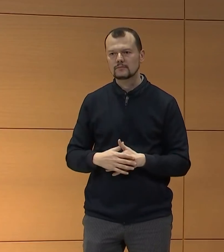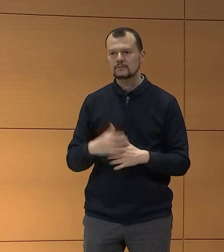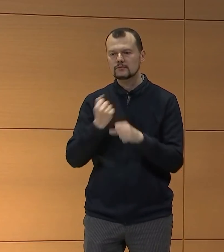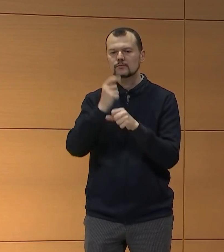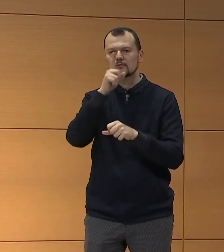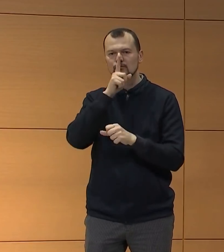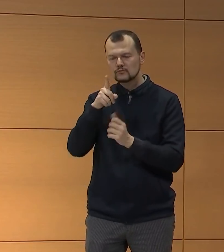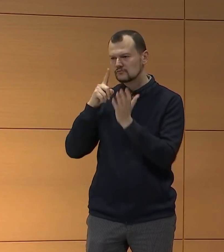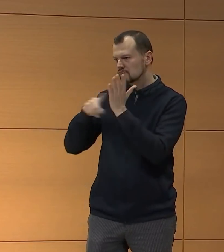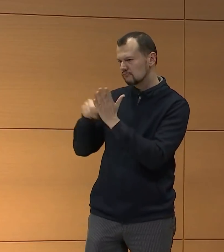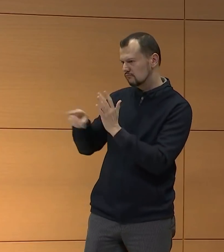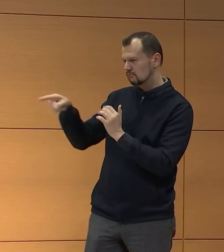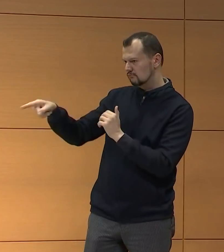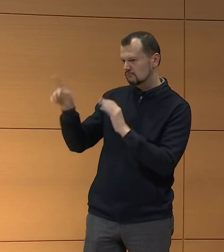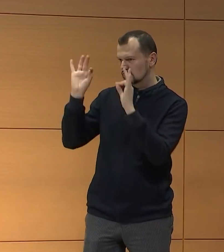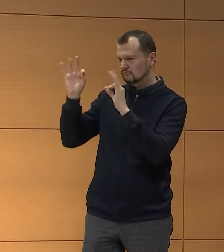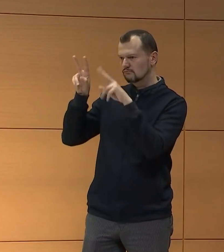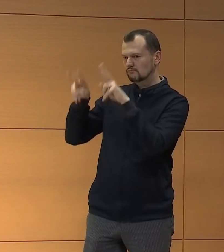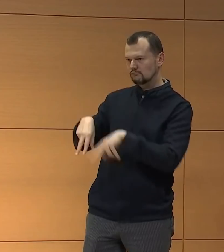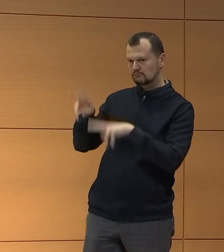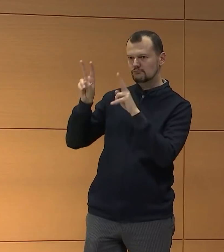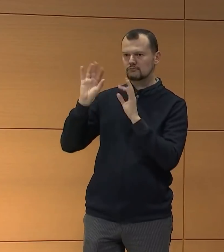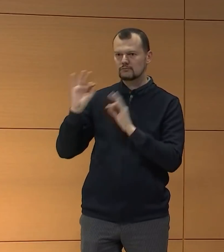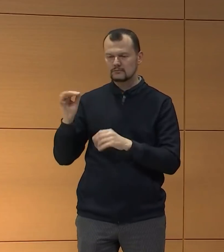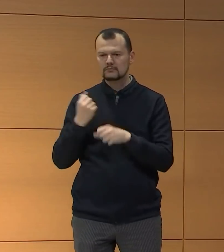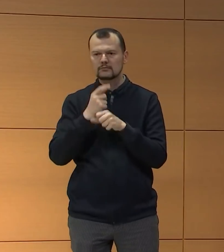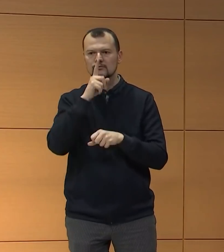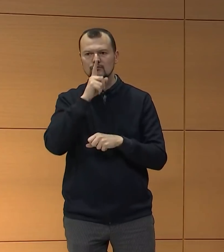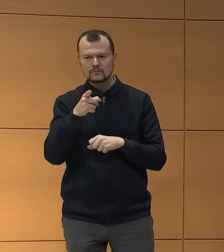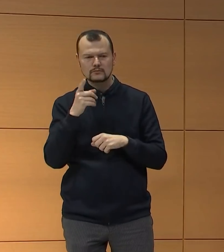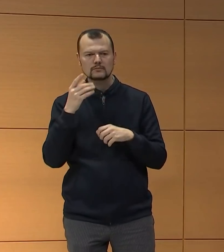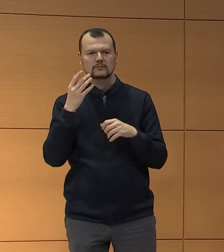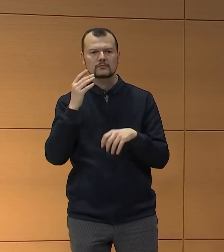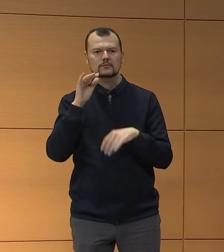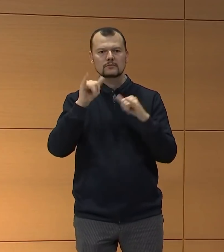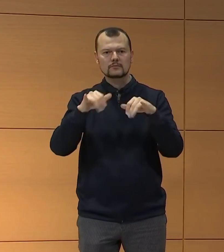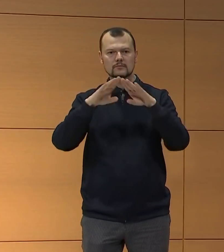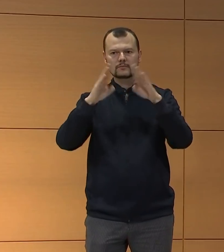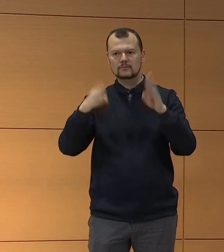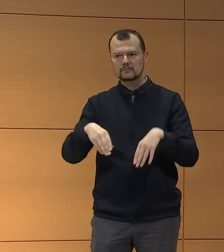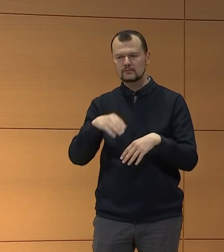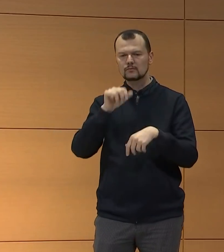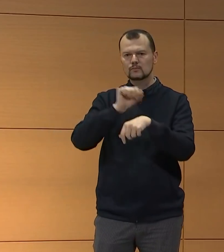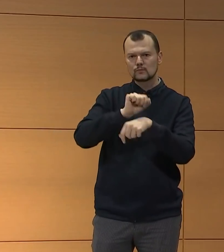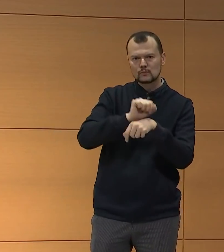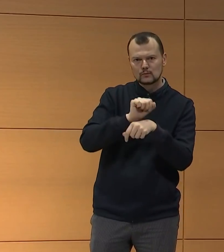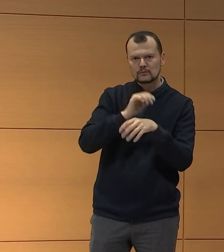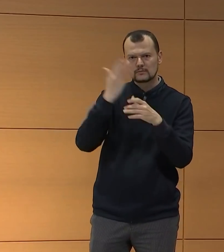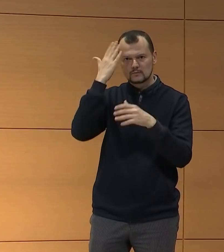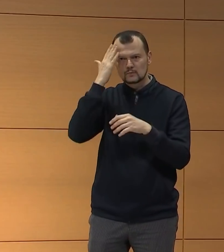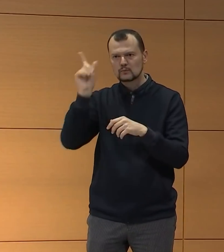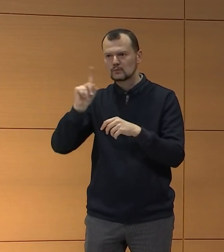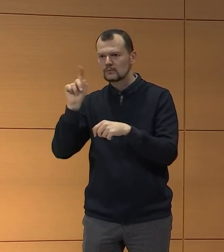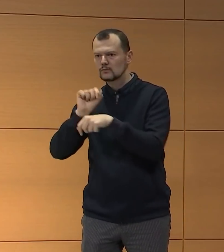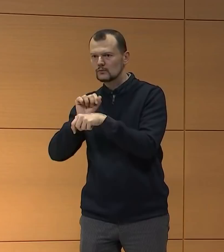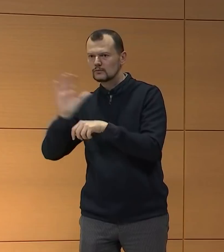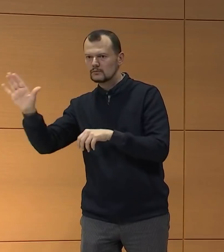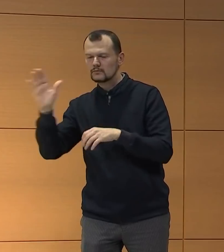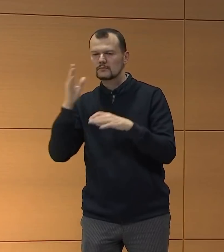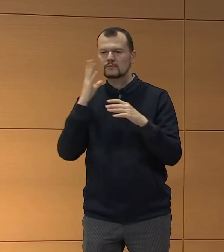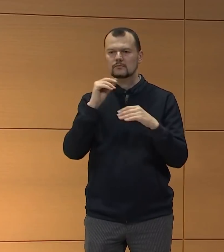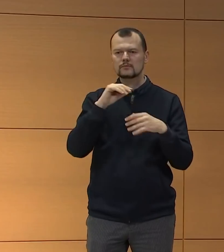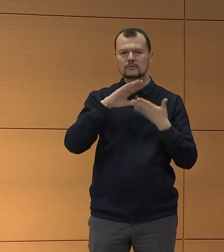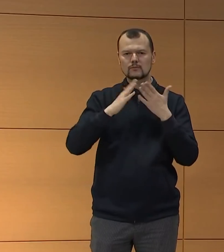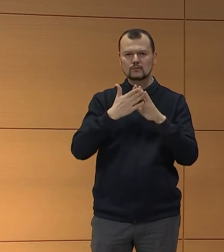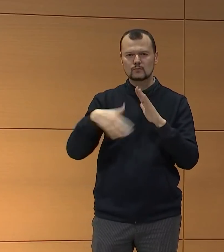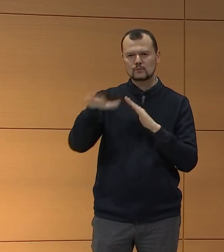The second case had contacts in his home, in his workplace, and at one community location.